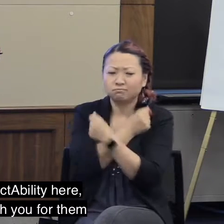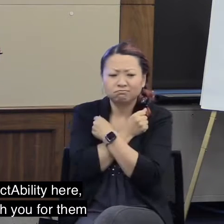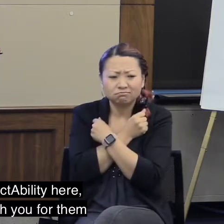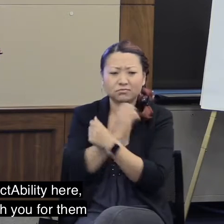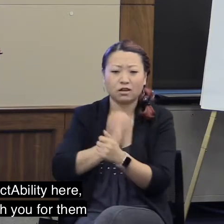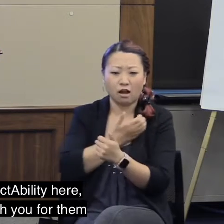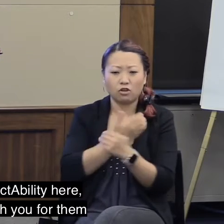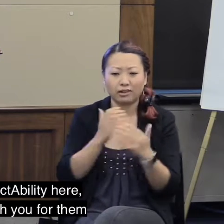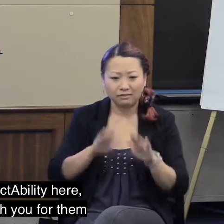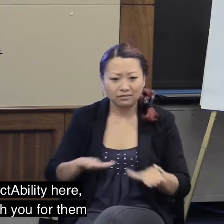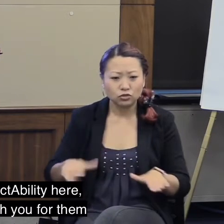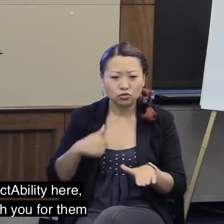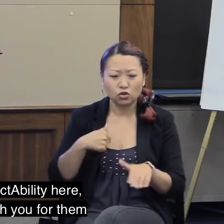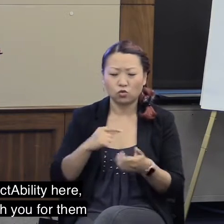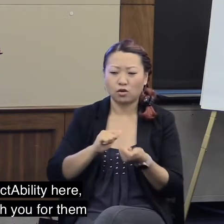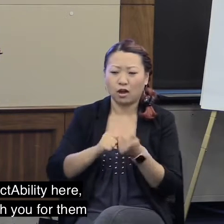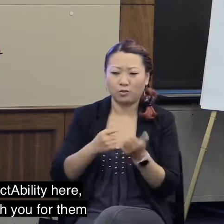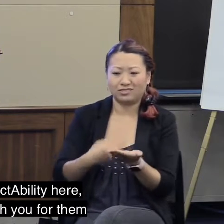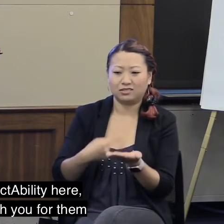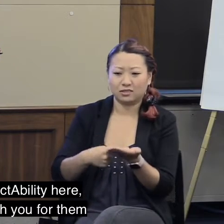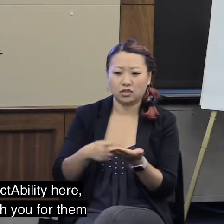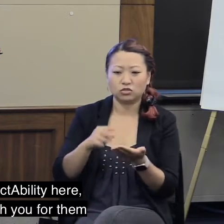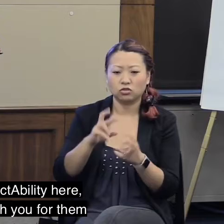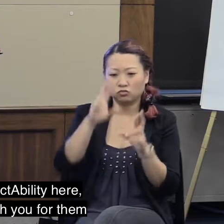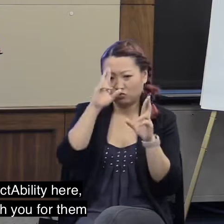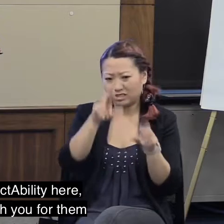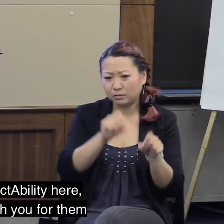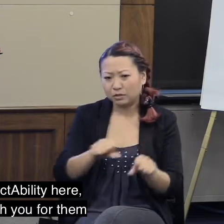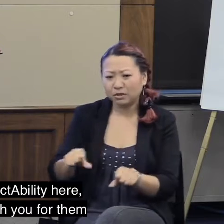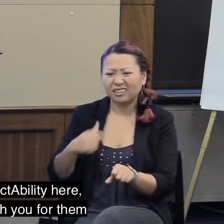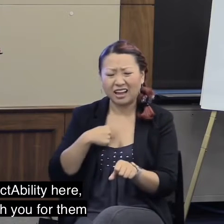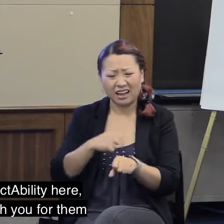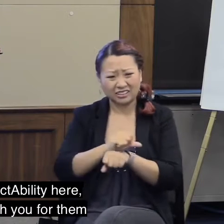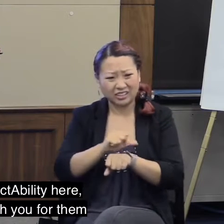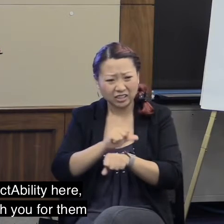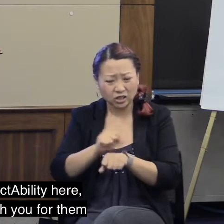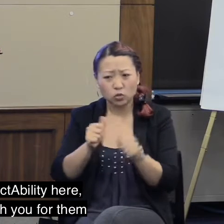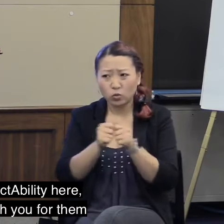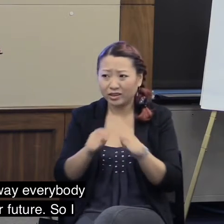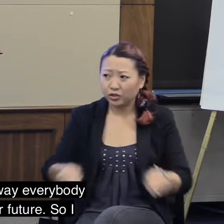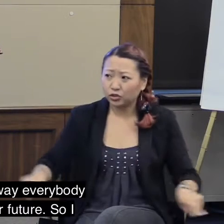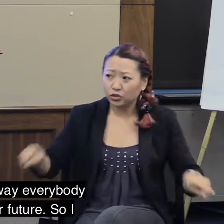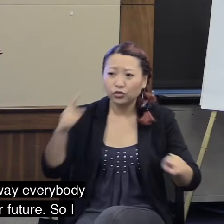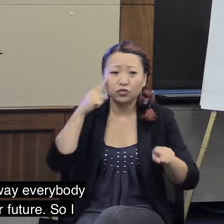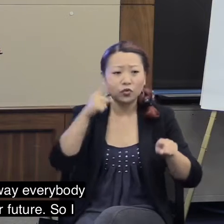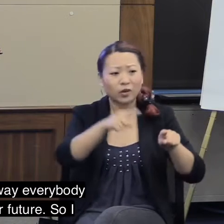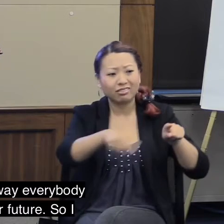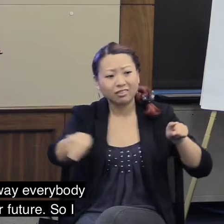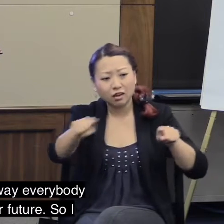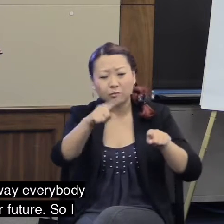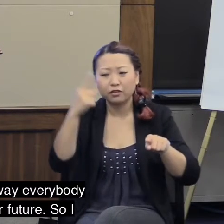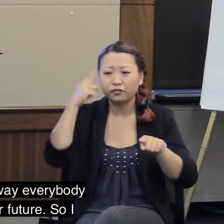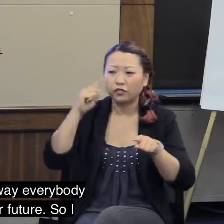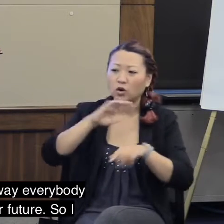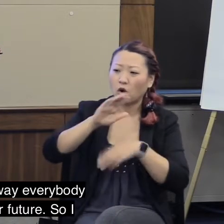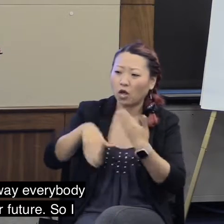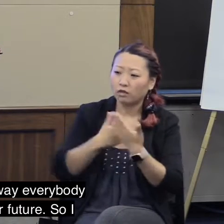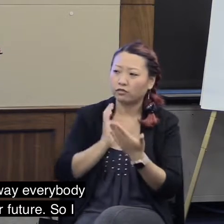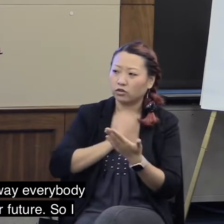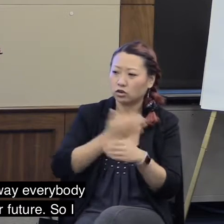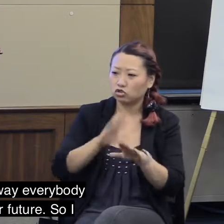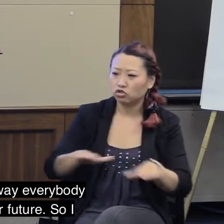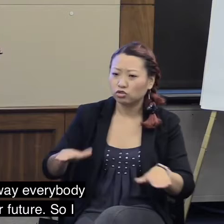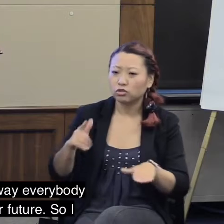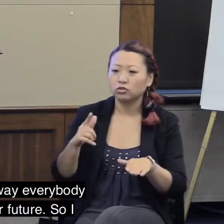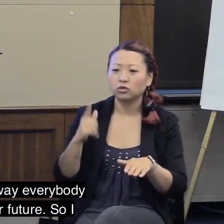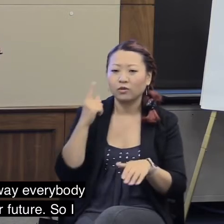that we talk about respectability here, I'm working hard alongside with you for them and for all of our kids, so that way everybody can have a